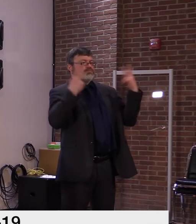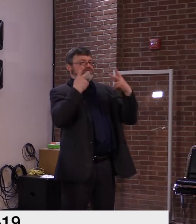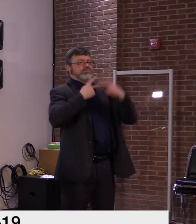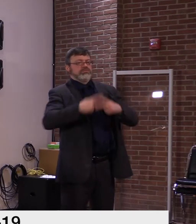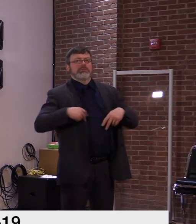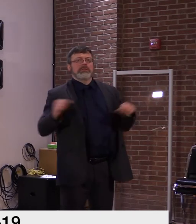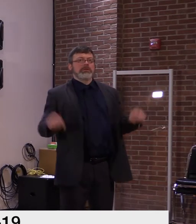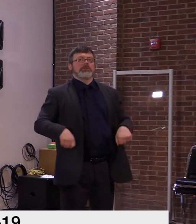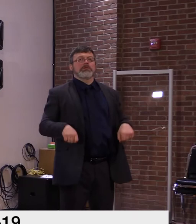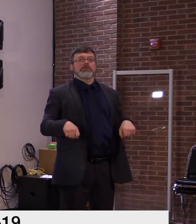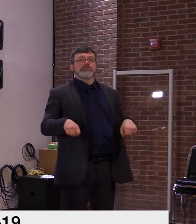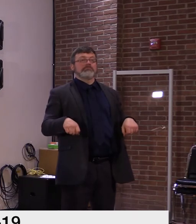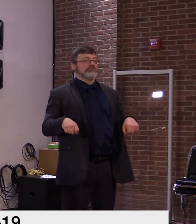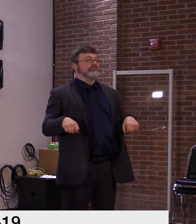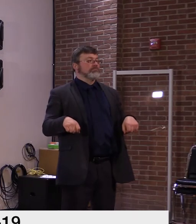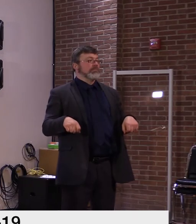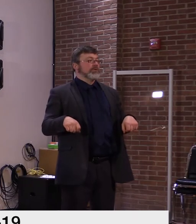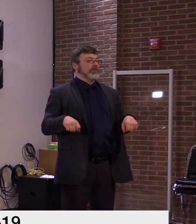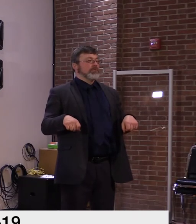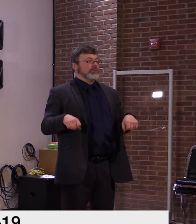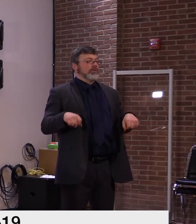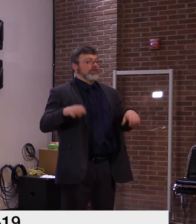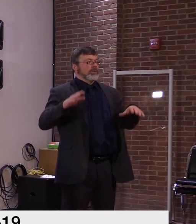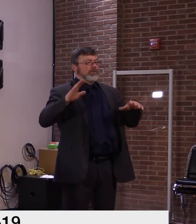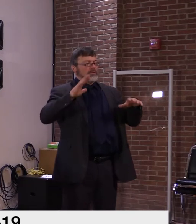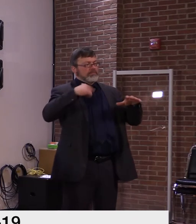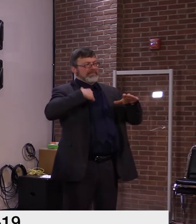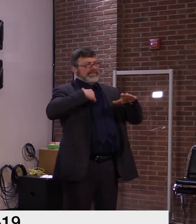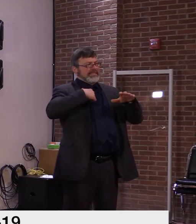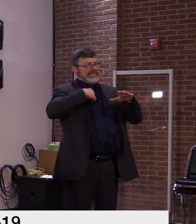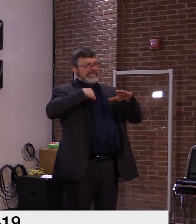signing up for the vaccine. It's just getting a sense of their interest. Thanks.